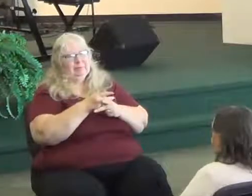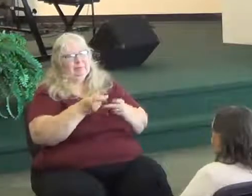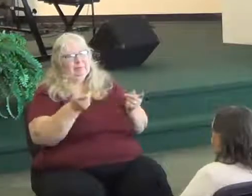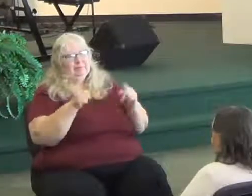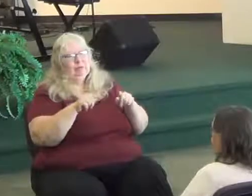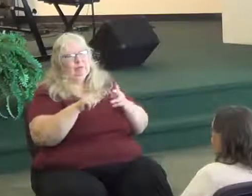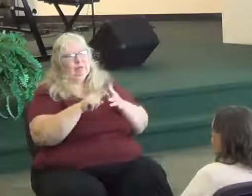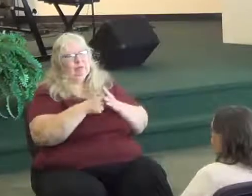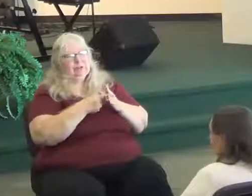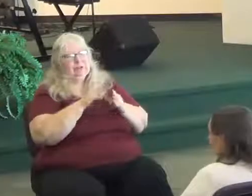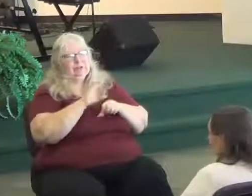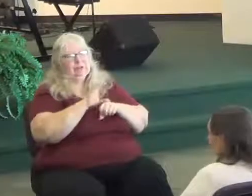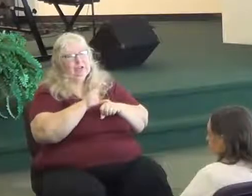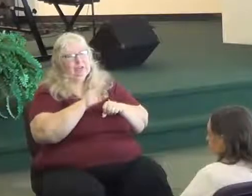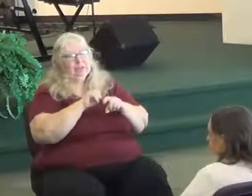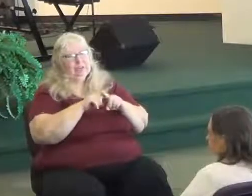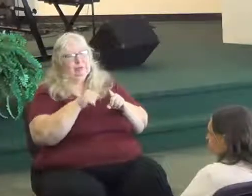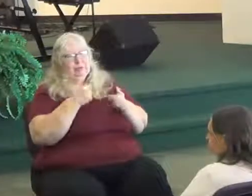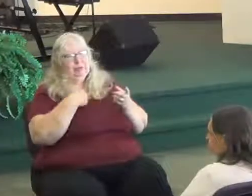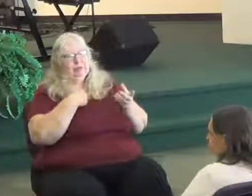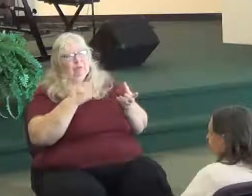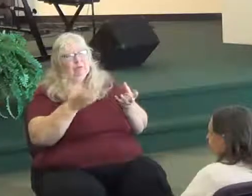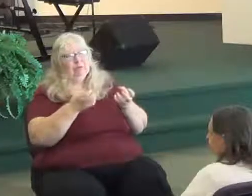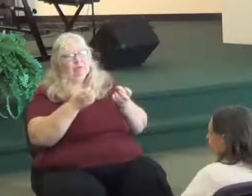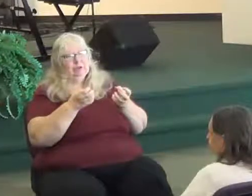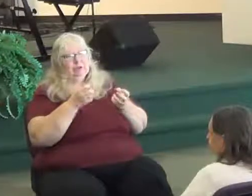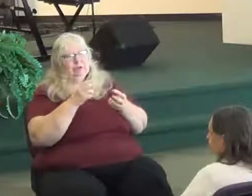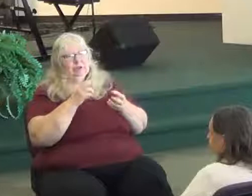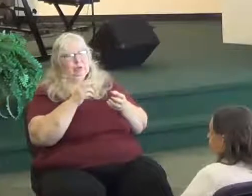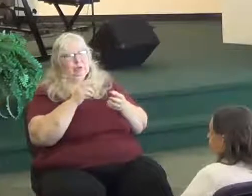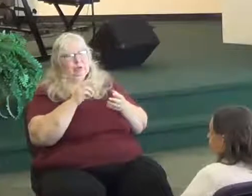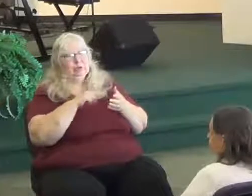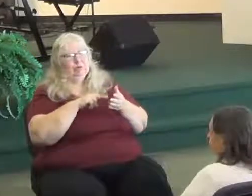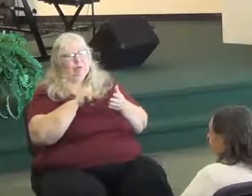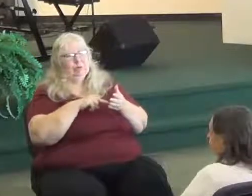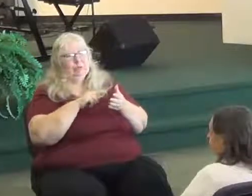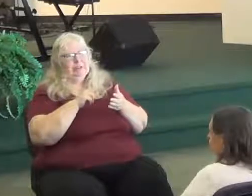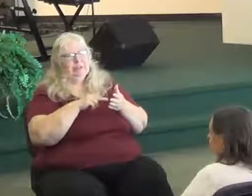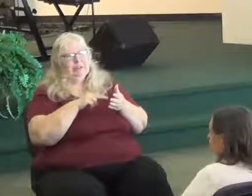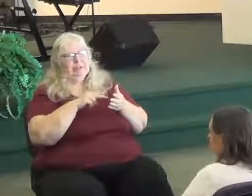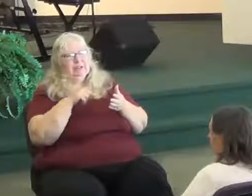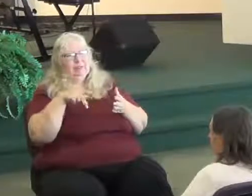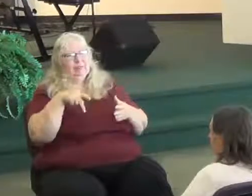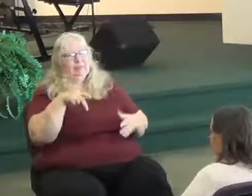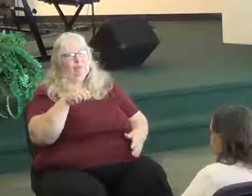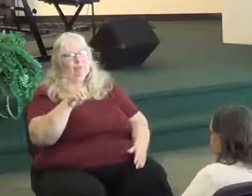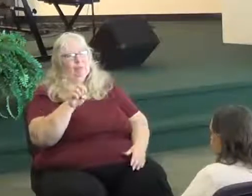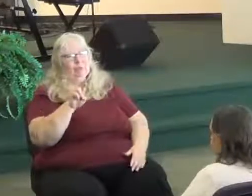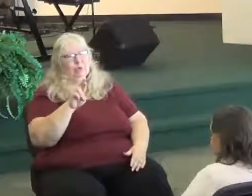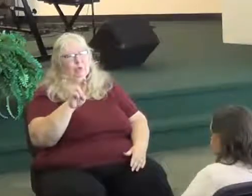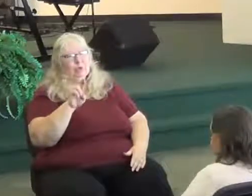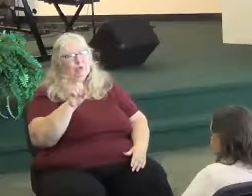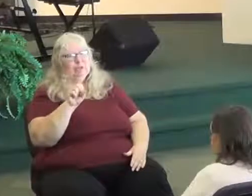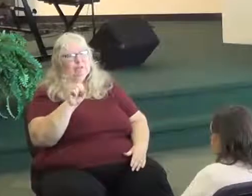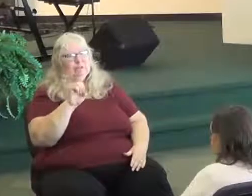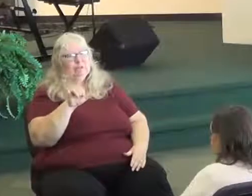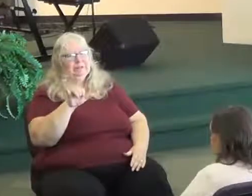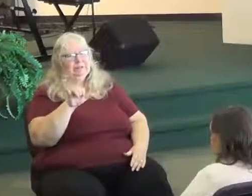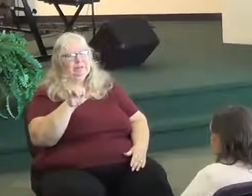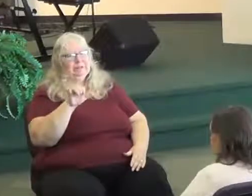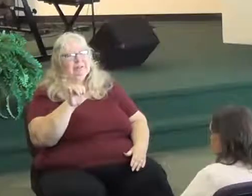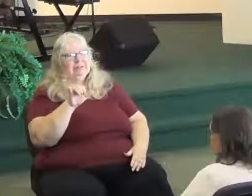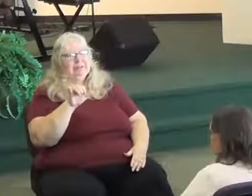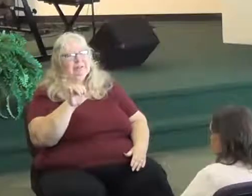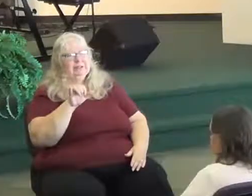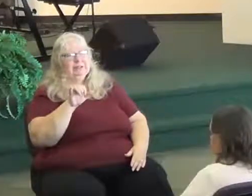today. We're blessed. Percy Young and his church is doing the service right now at the fairgrounds,